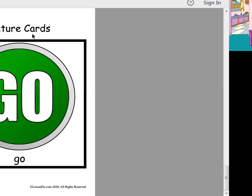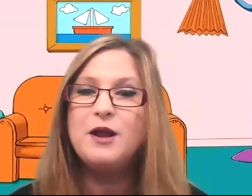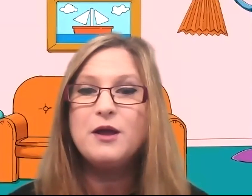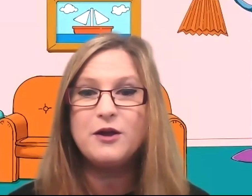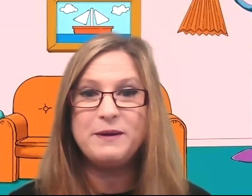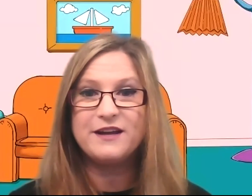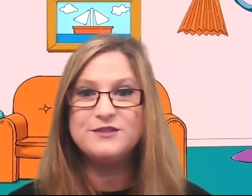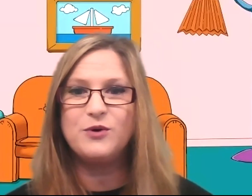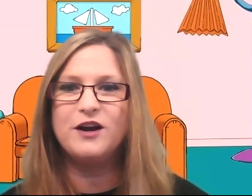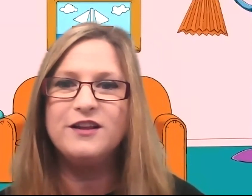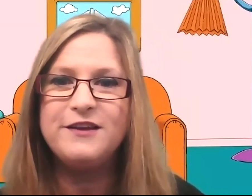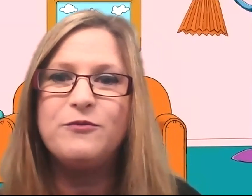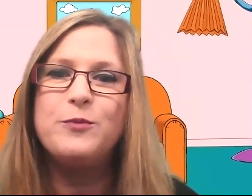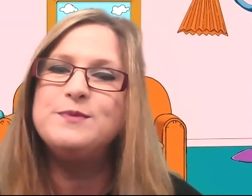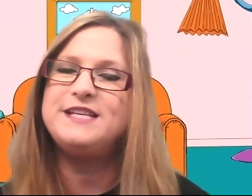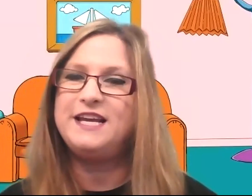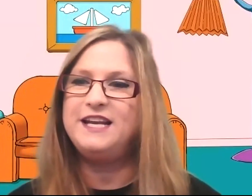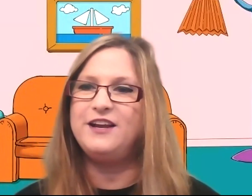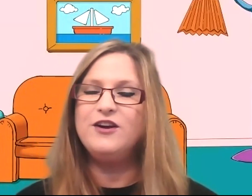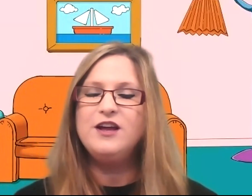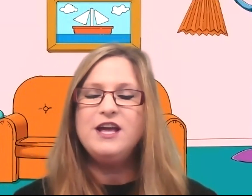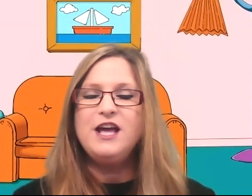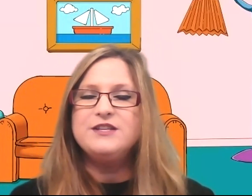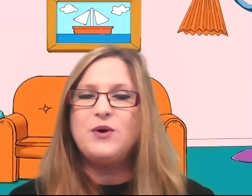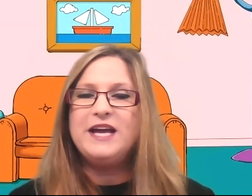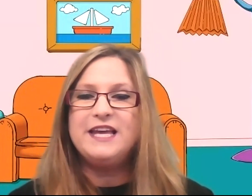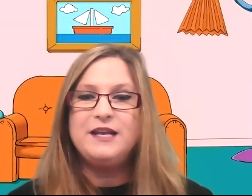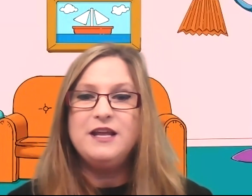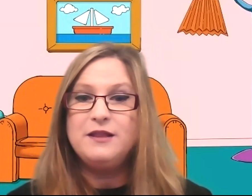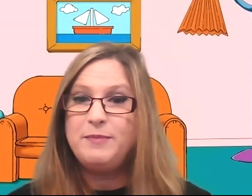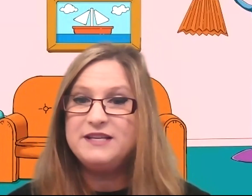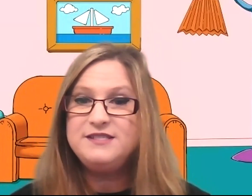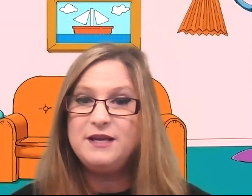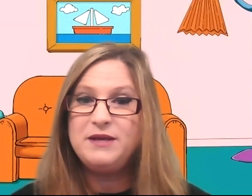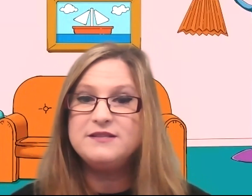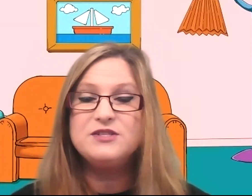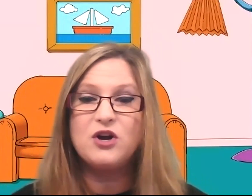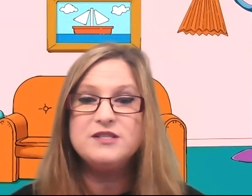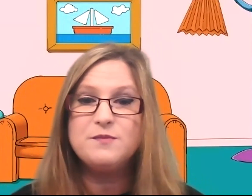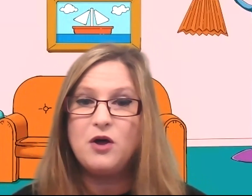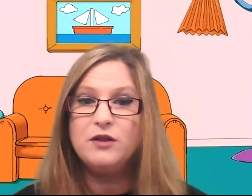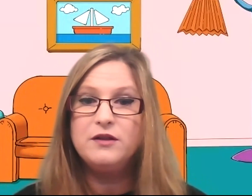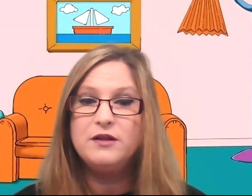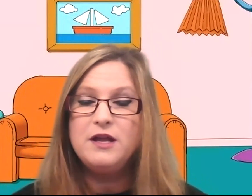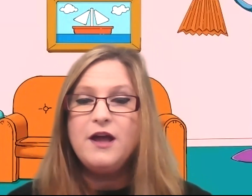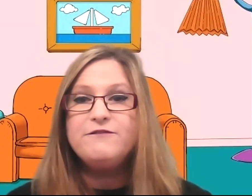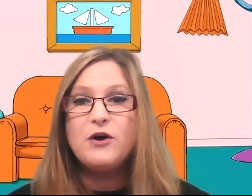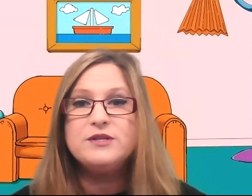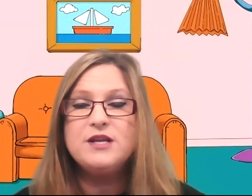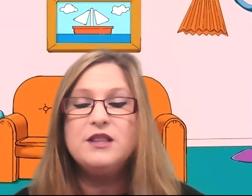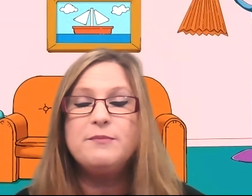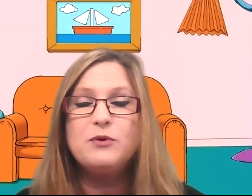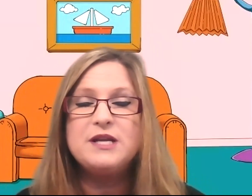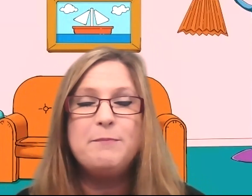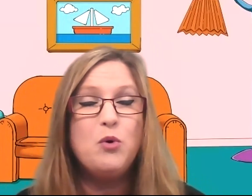screen and go back to our living room scene here. So again, the best tip is start small.